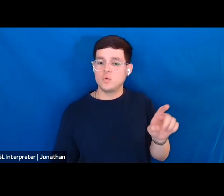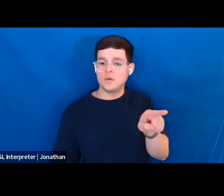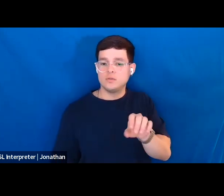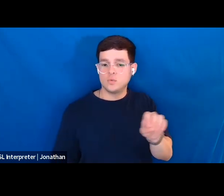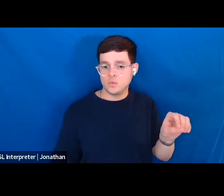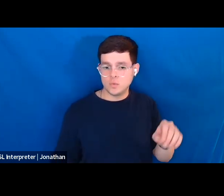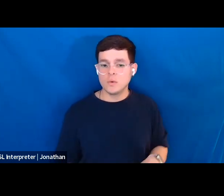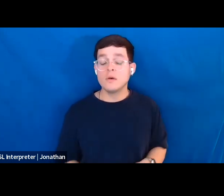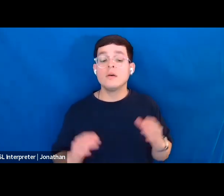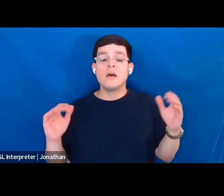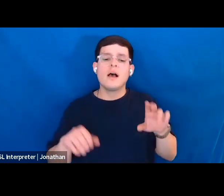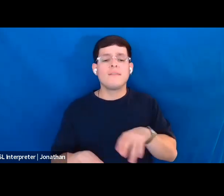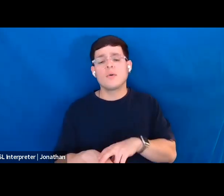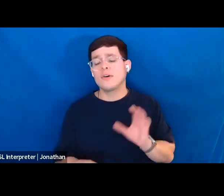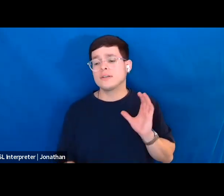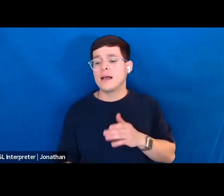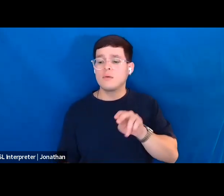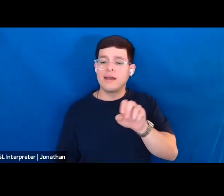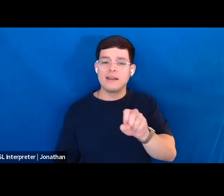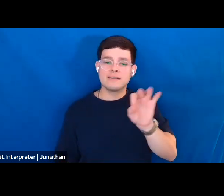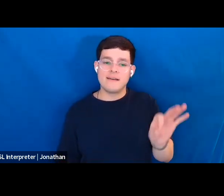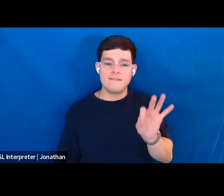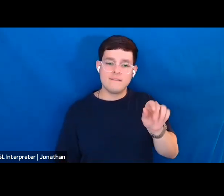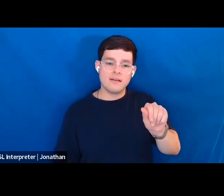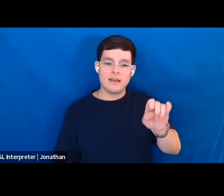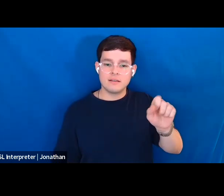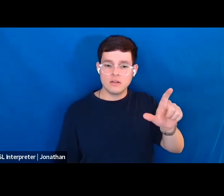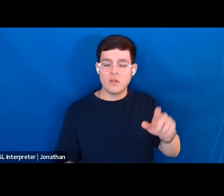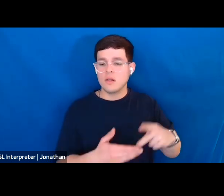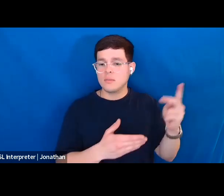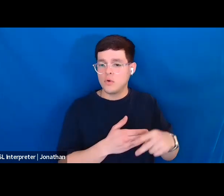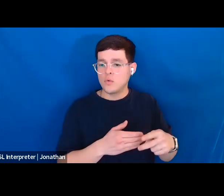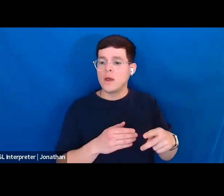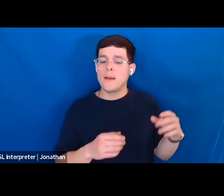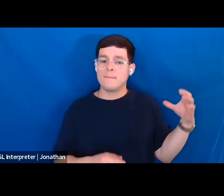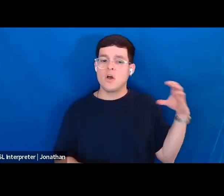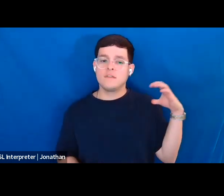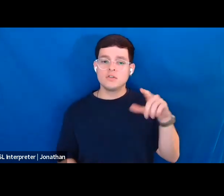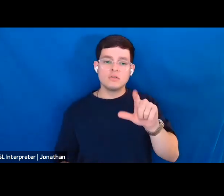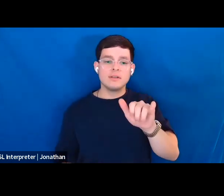and of course, our NSF ASL program officers, Lynn Tran